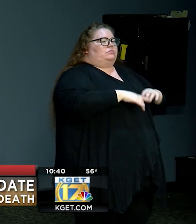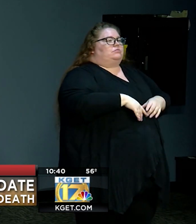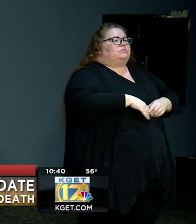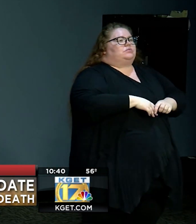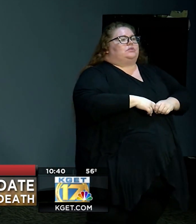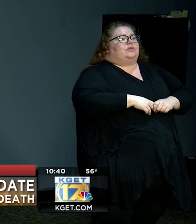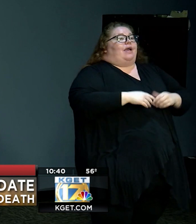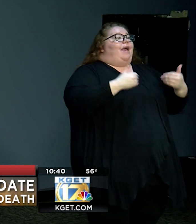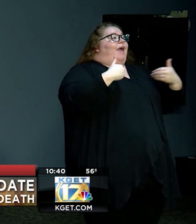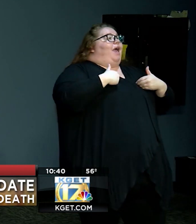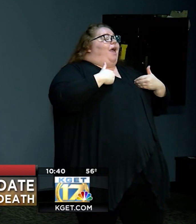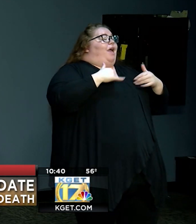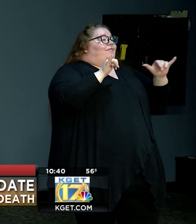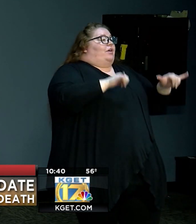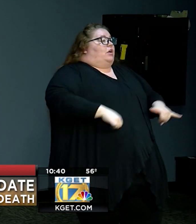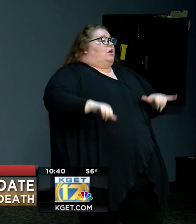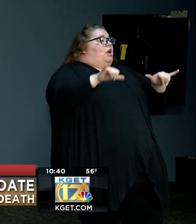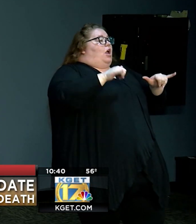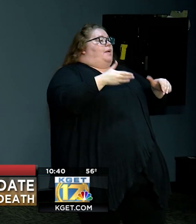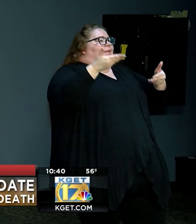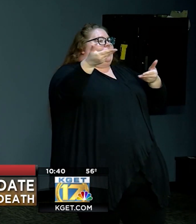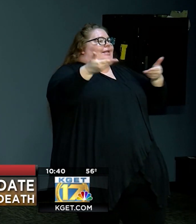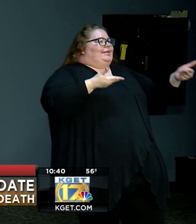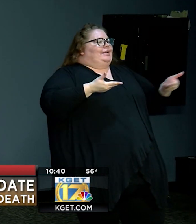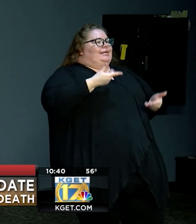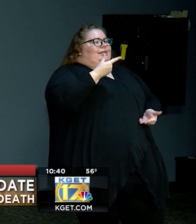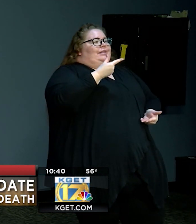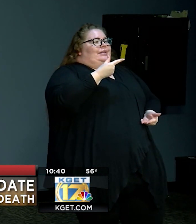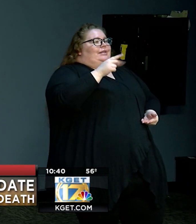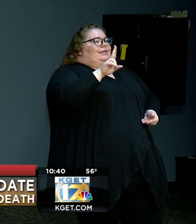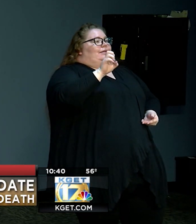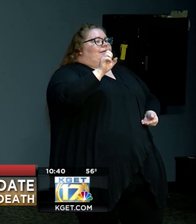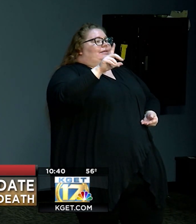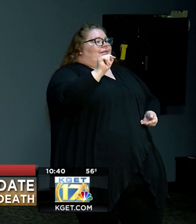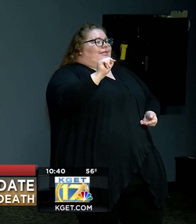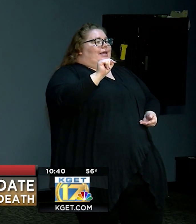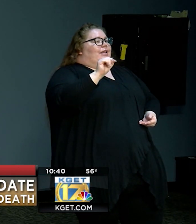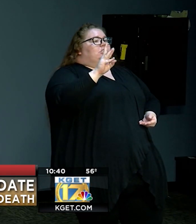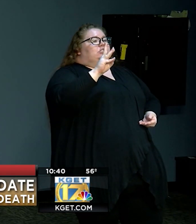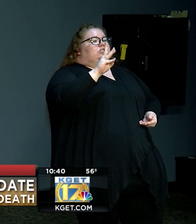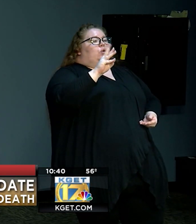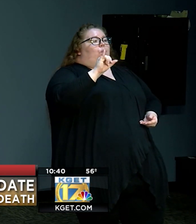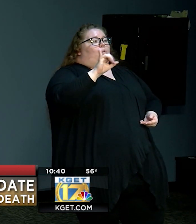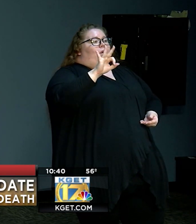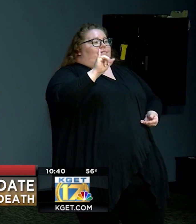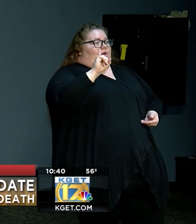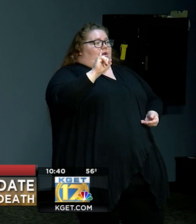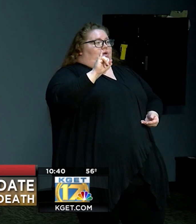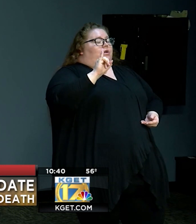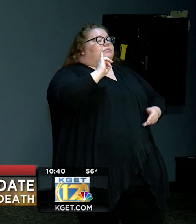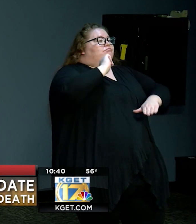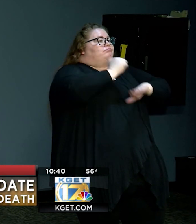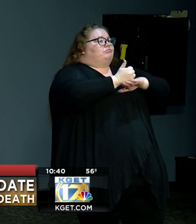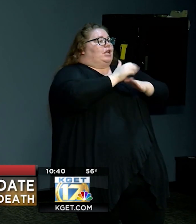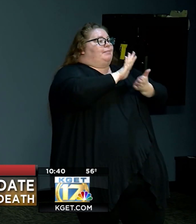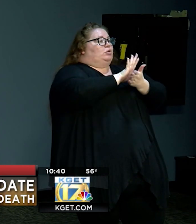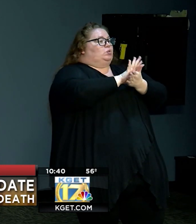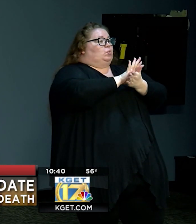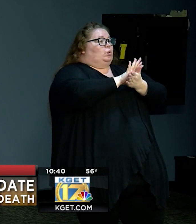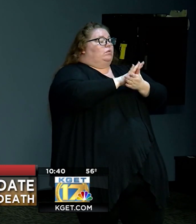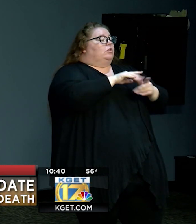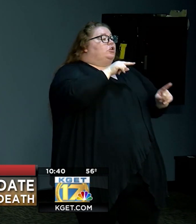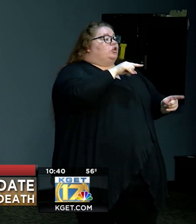guest Wi-Fi network that has been set up at select school sites so that when students come to pick up their